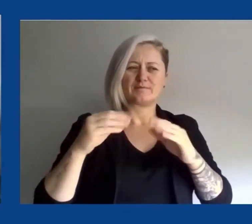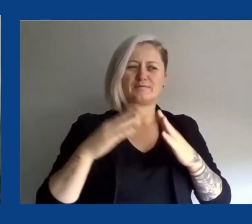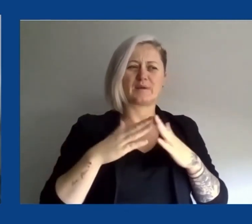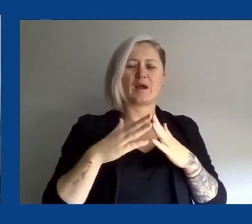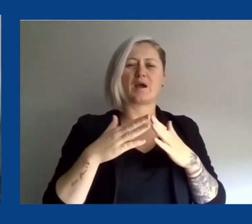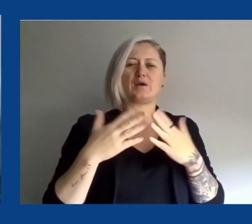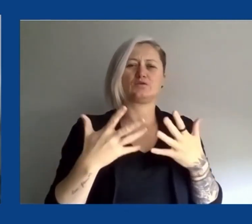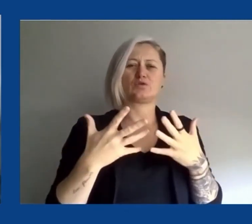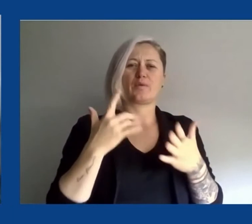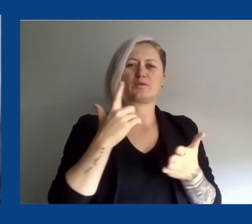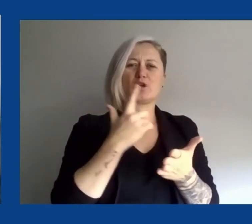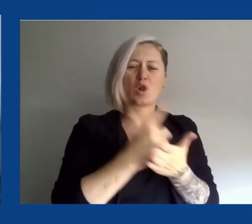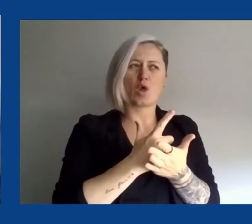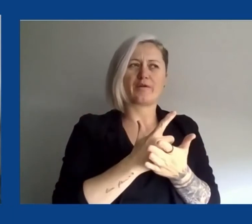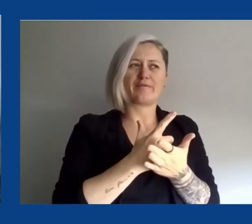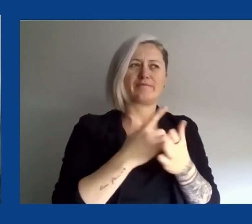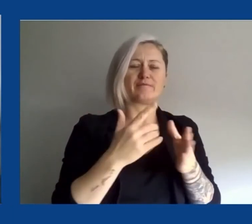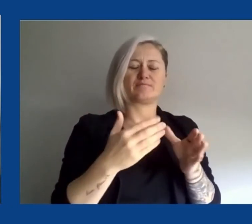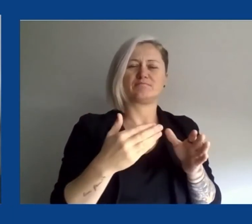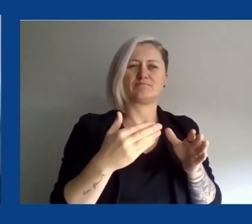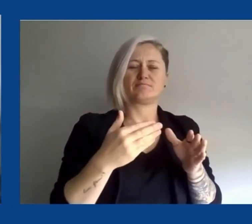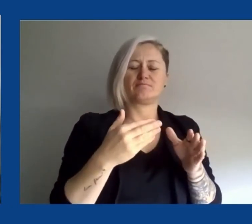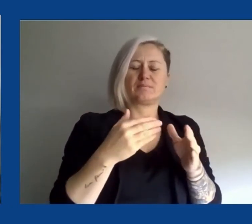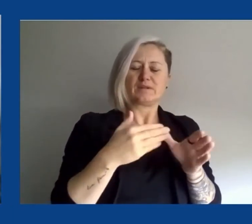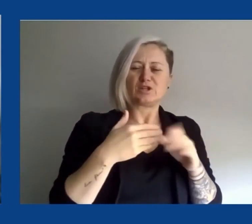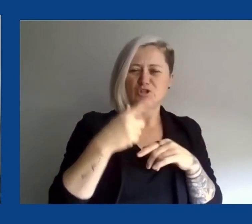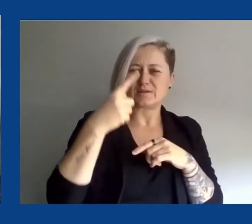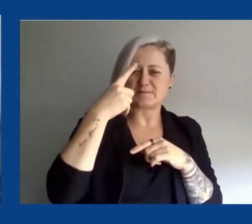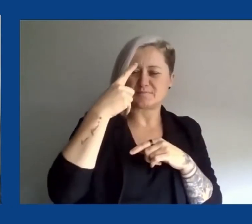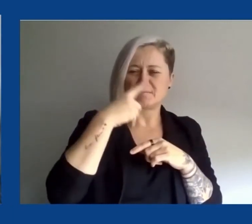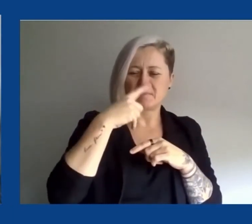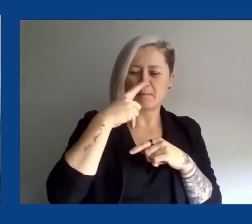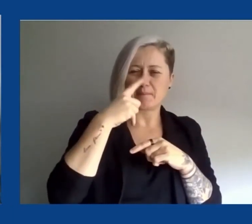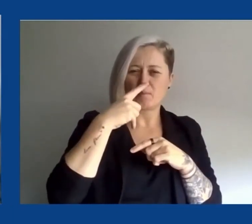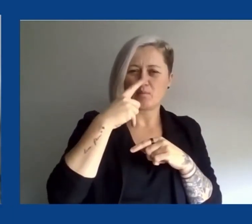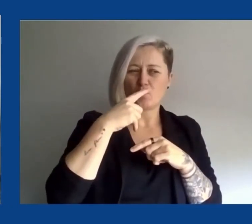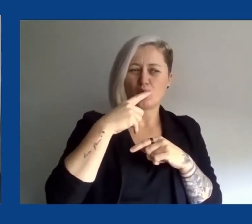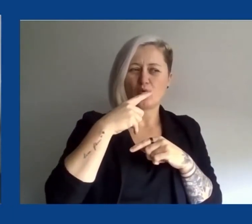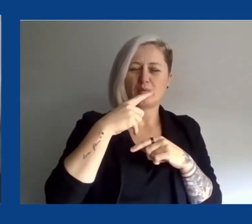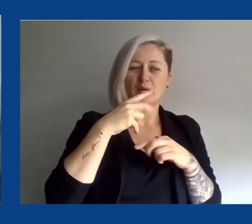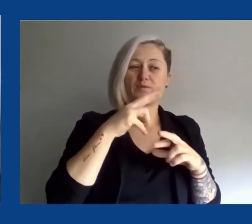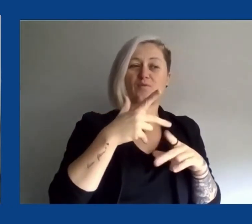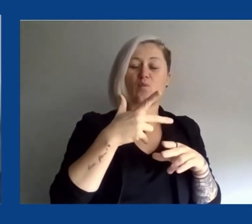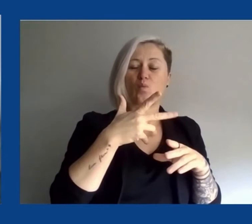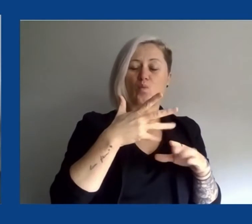of a lot of Indigenous people that was for work,